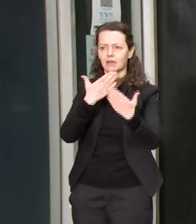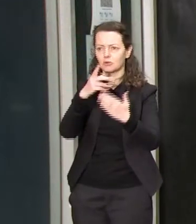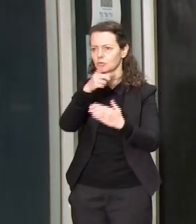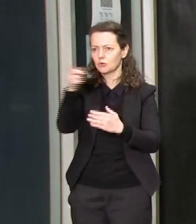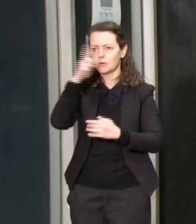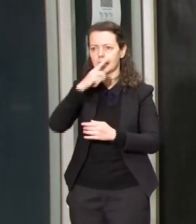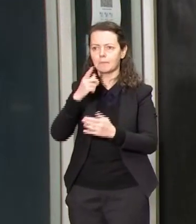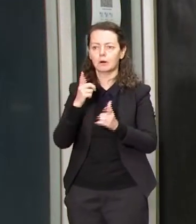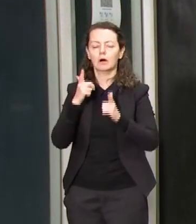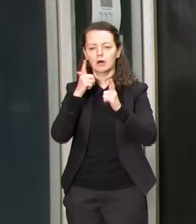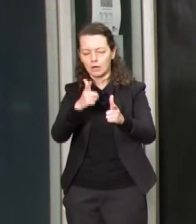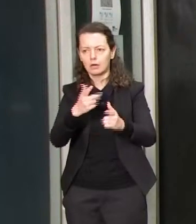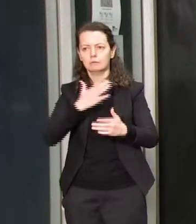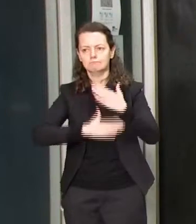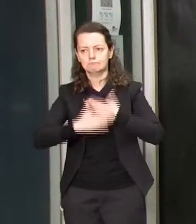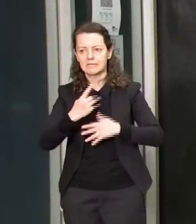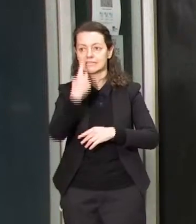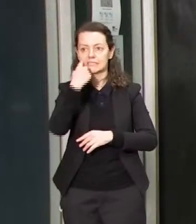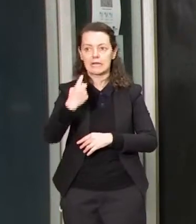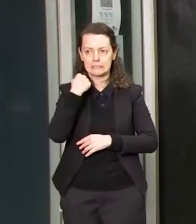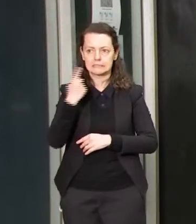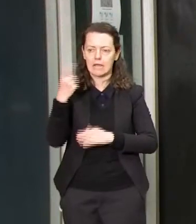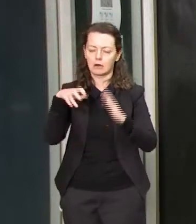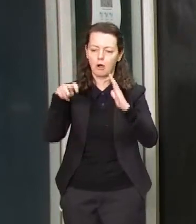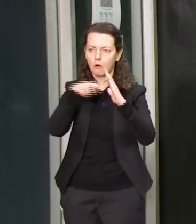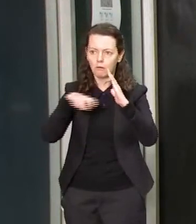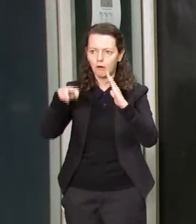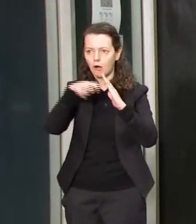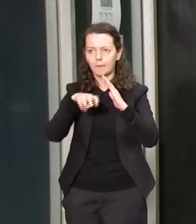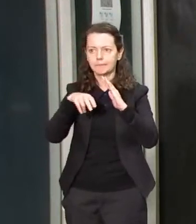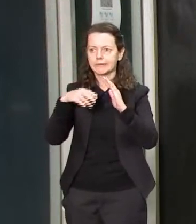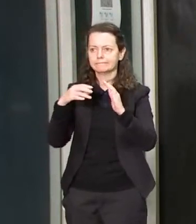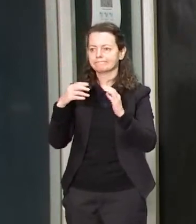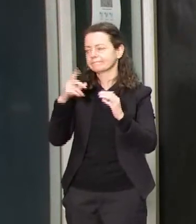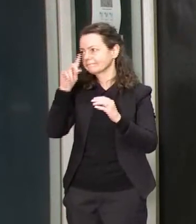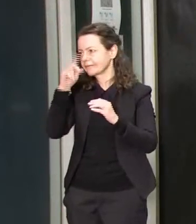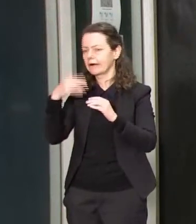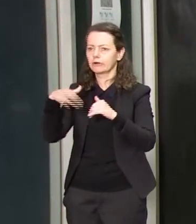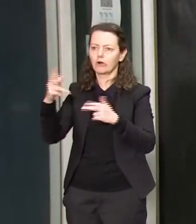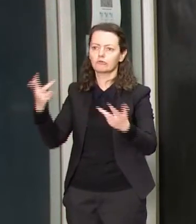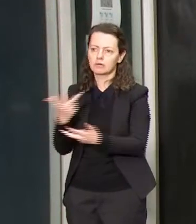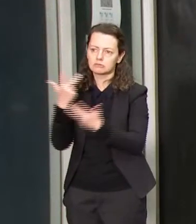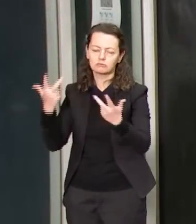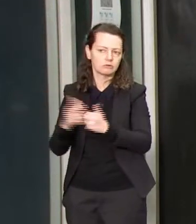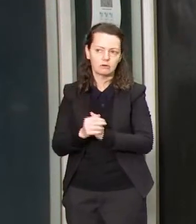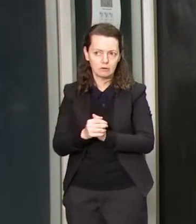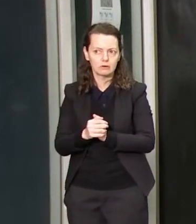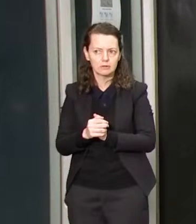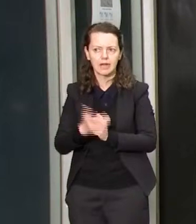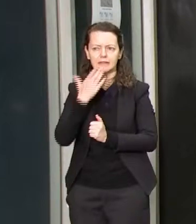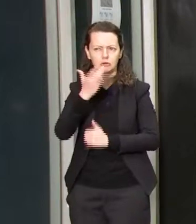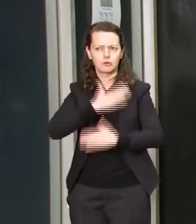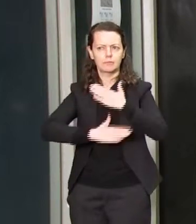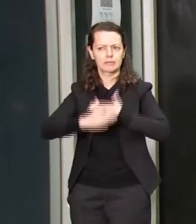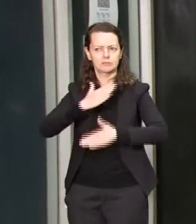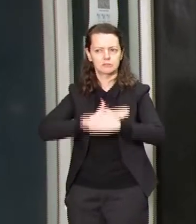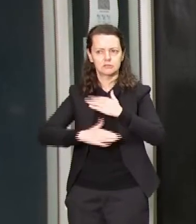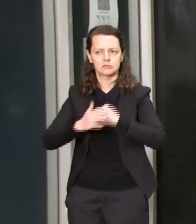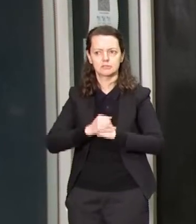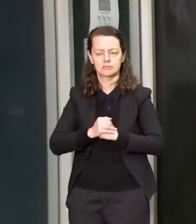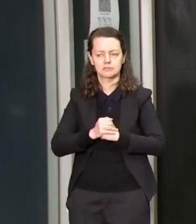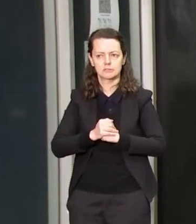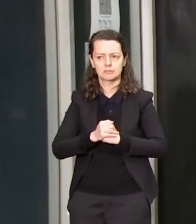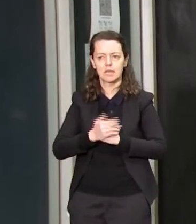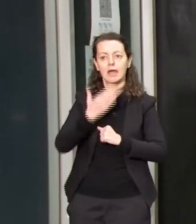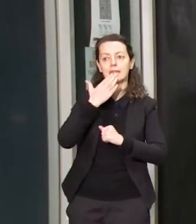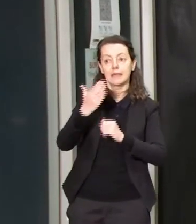testing, really every Victorian who's thought about their symptoms and gone and got tested at the very first sign, all of the path labs that are doing